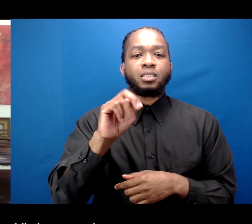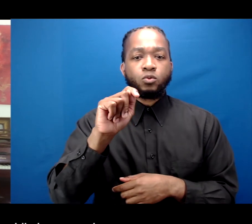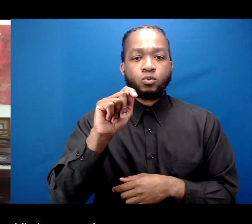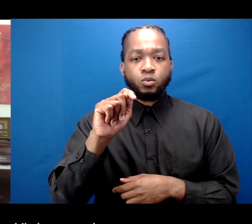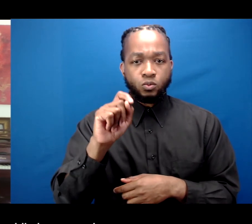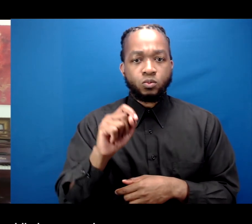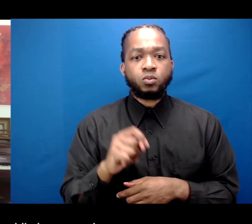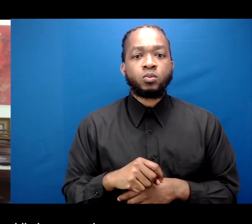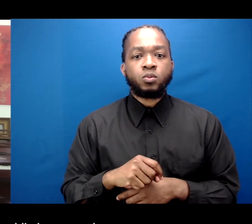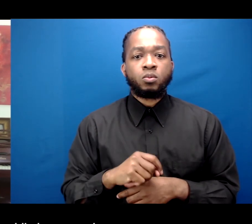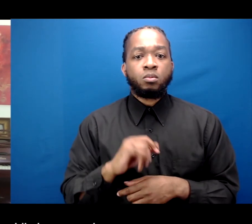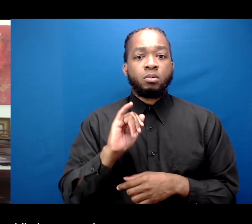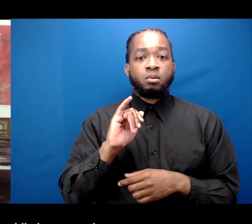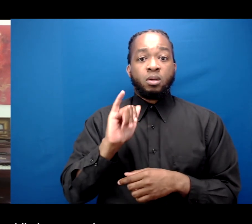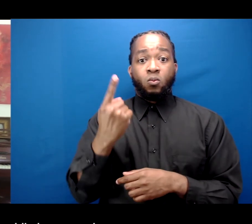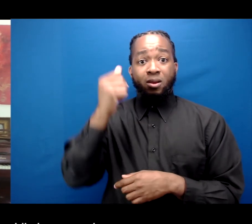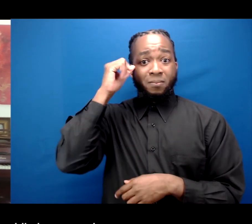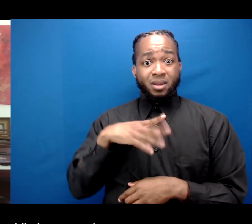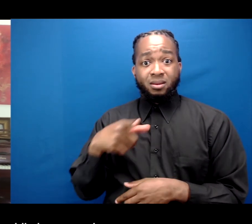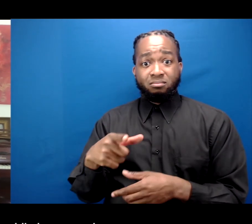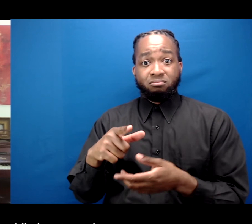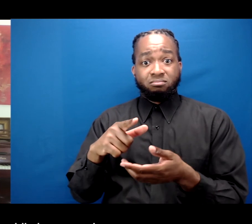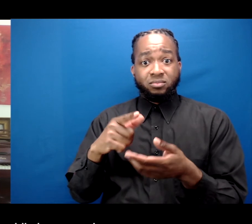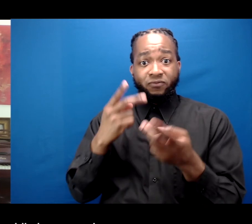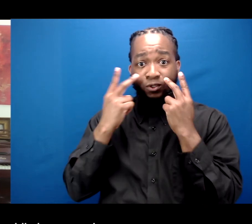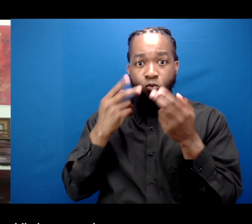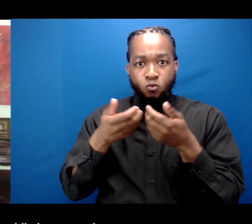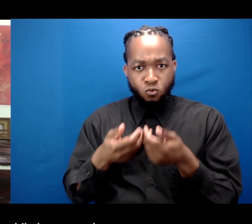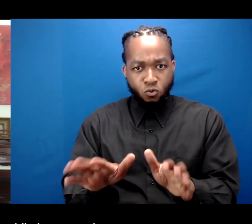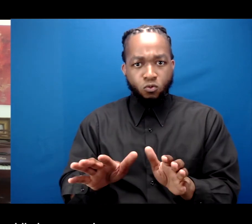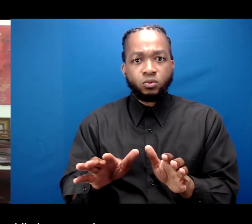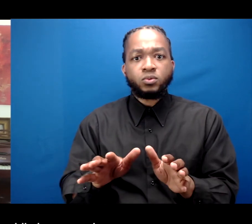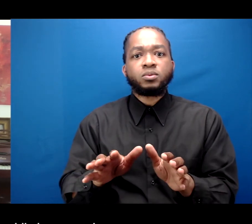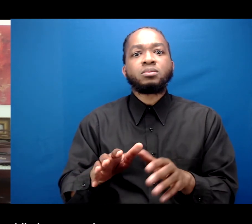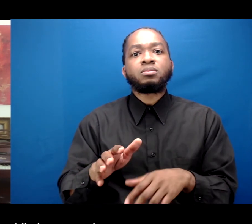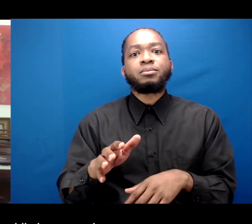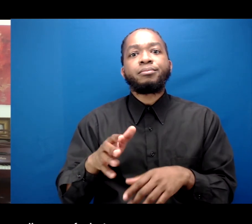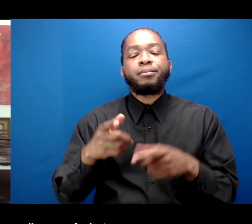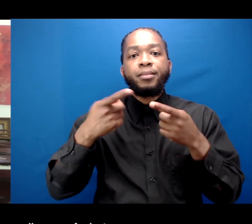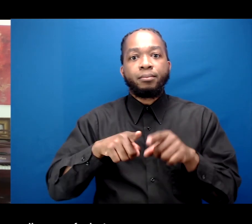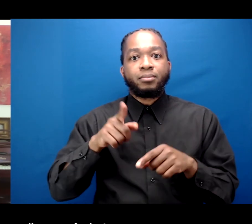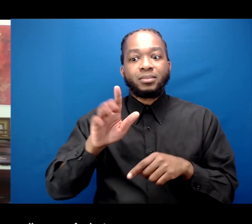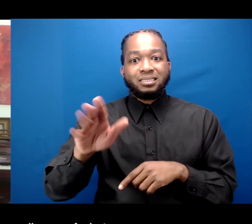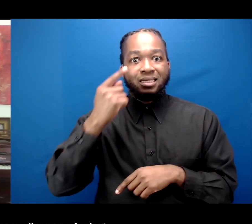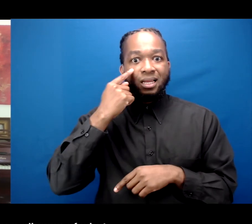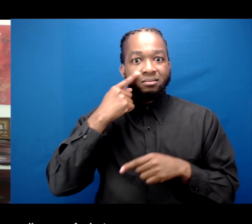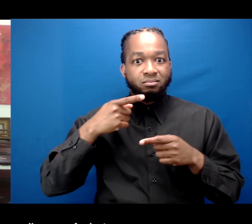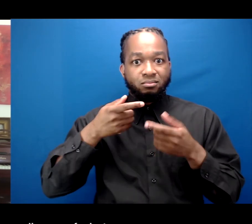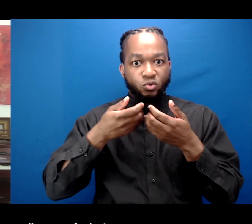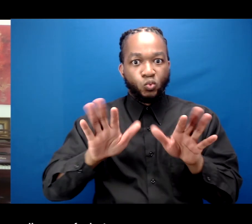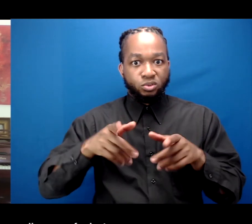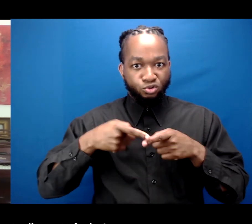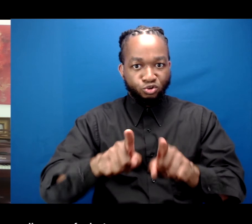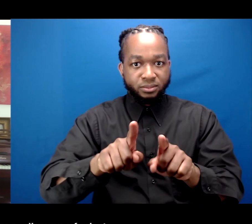vision loss in the process while he was going blind. He took notes and created a VR experience that gives you a glimpse of